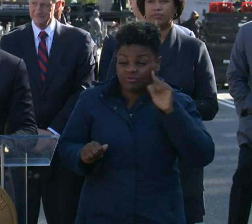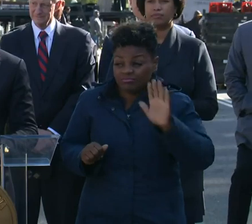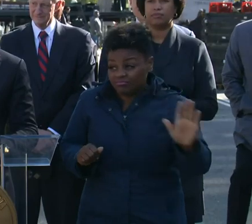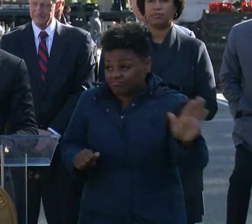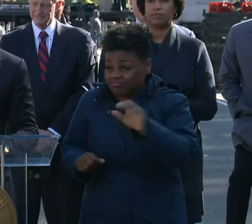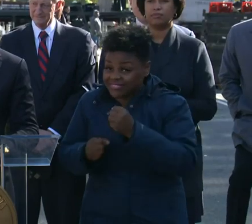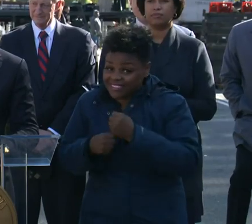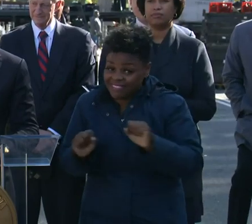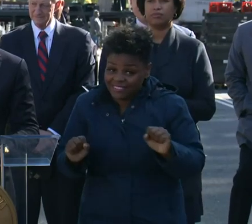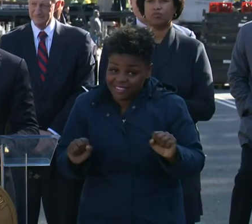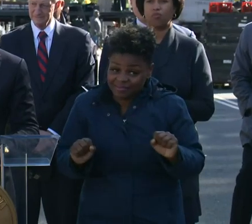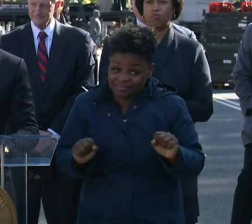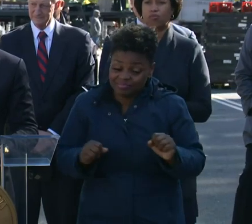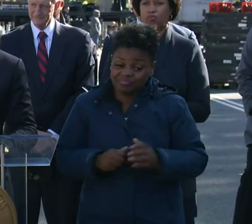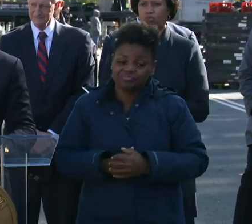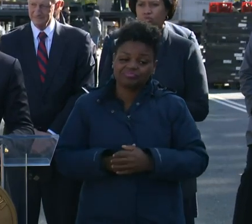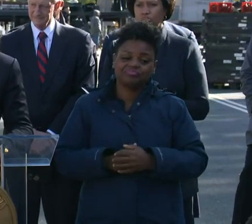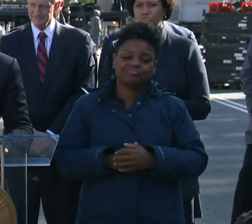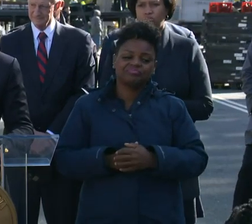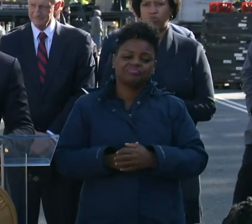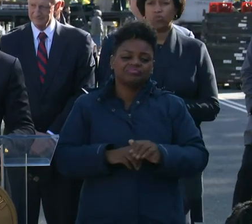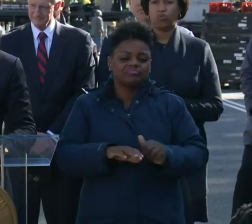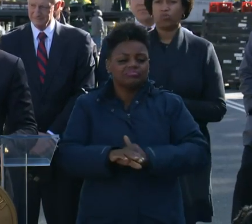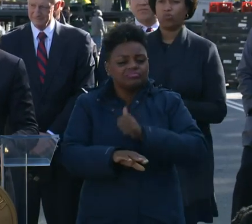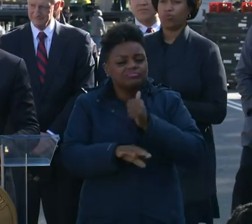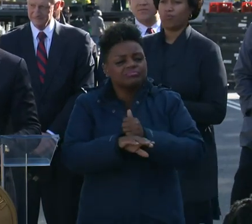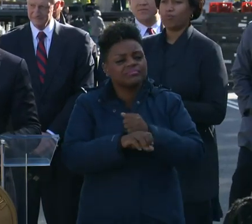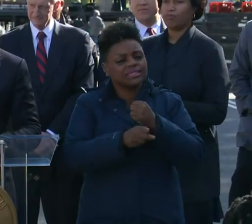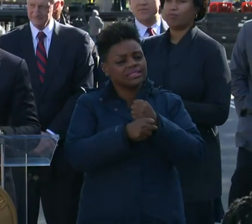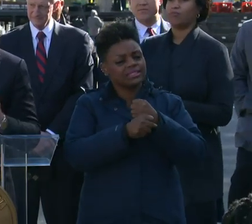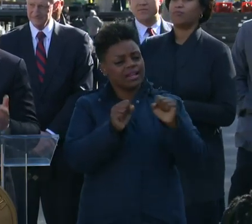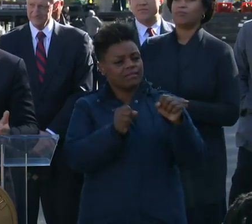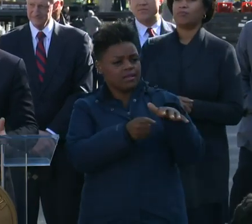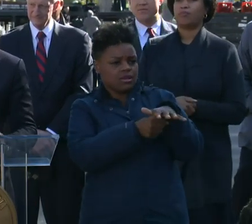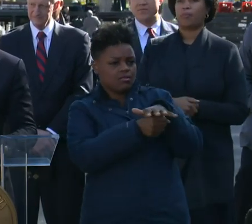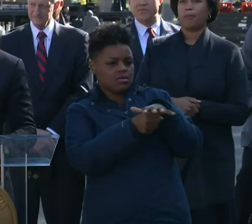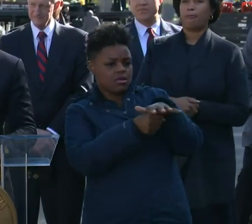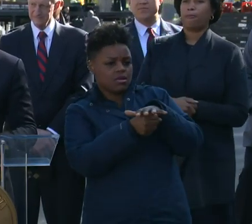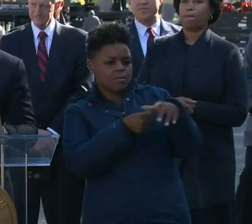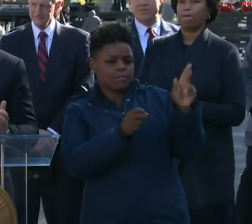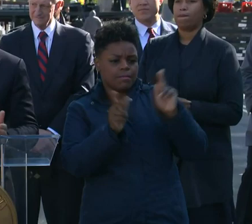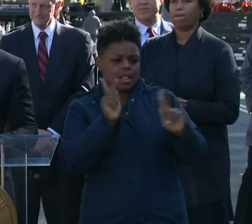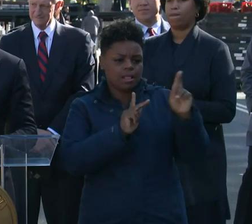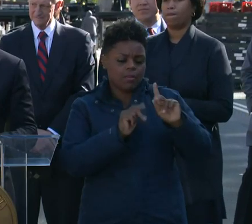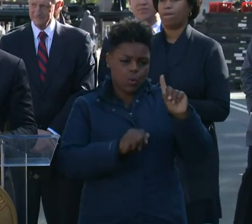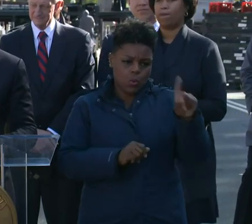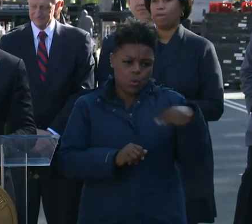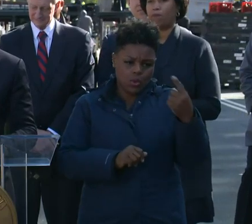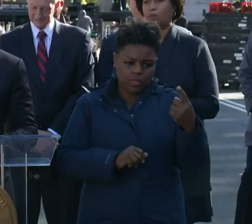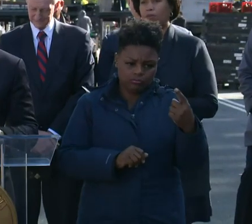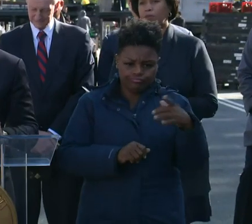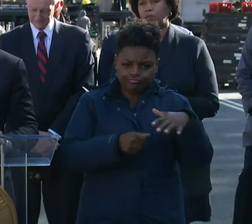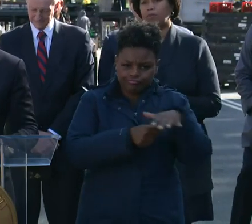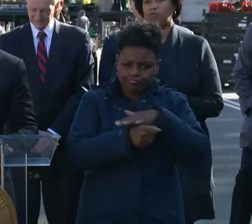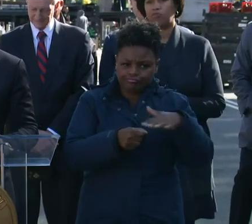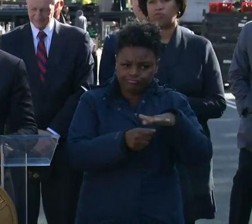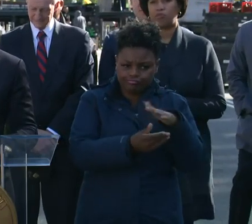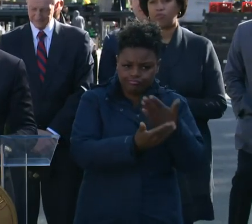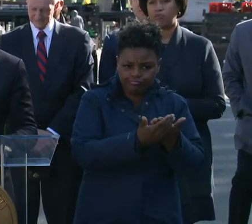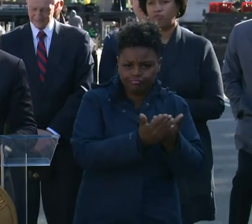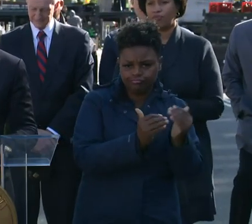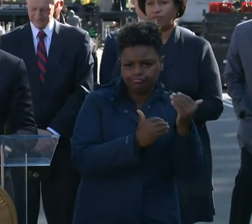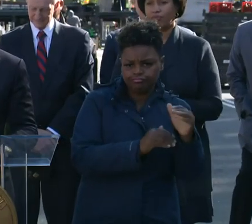the parade route, which means that fans should not expect to operate vehicles, bicycles, or scooters within